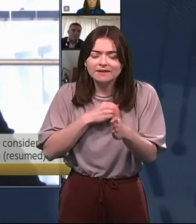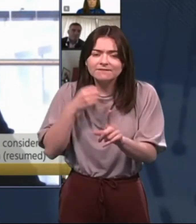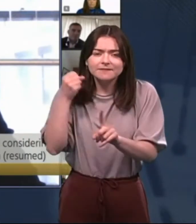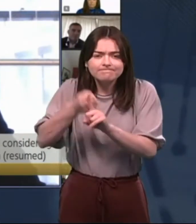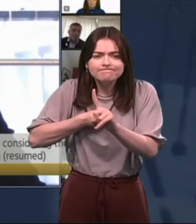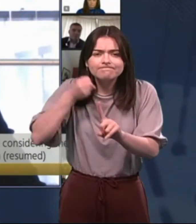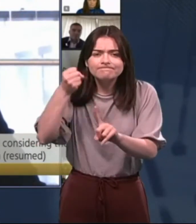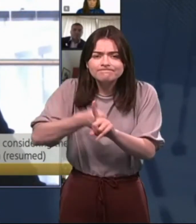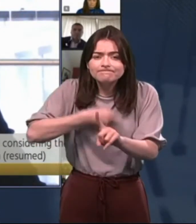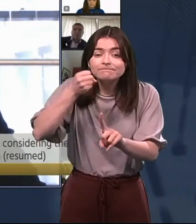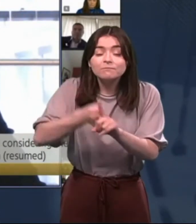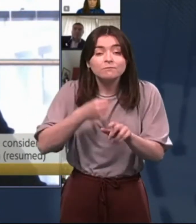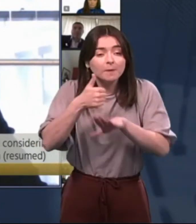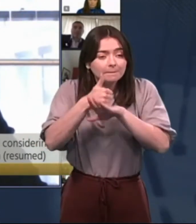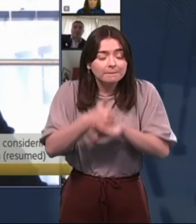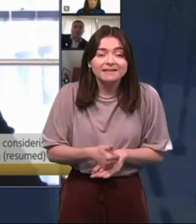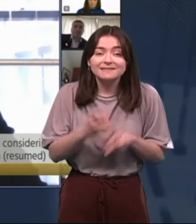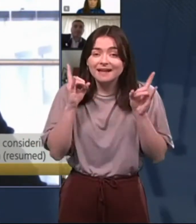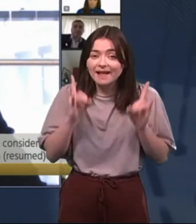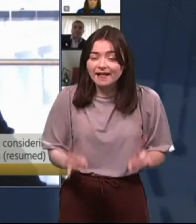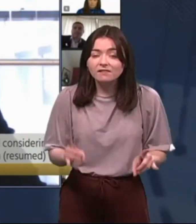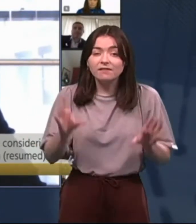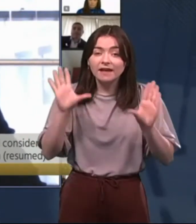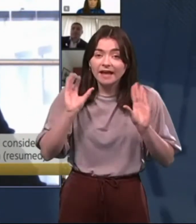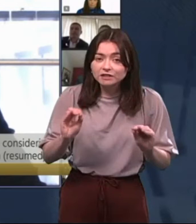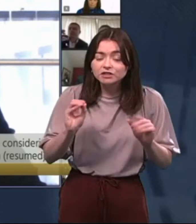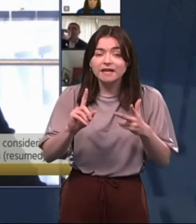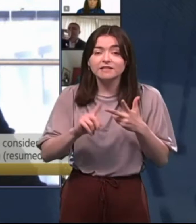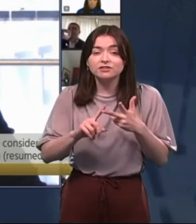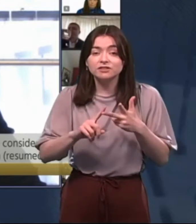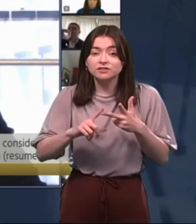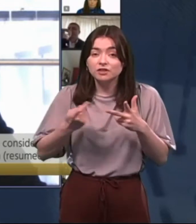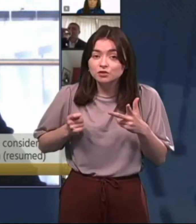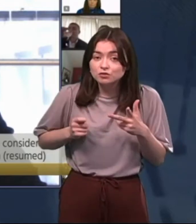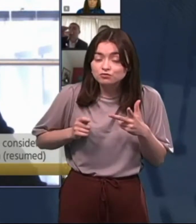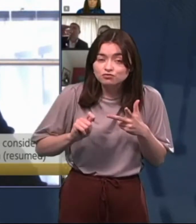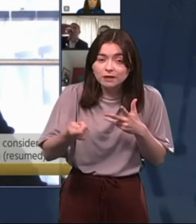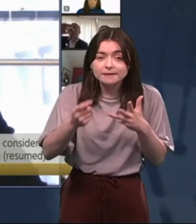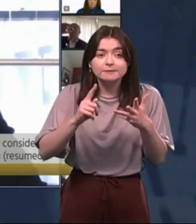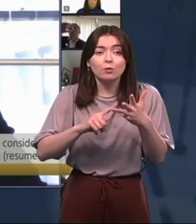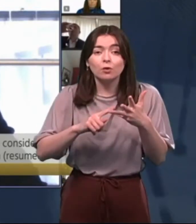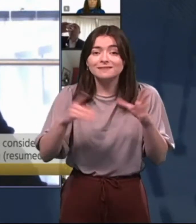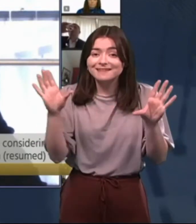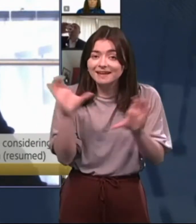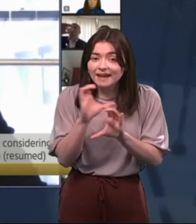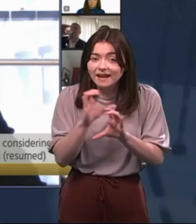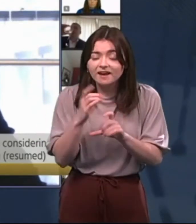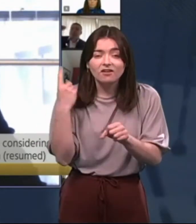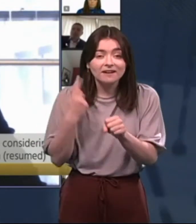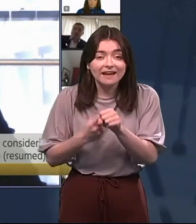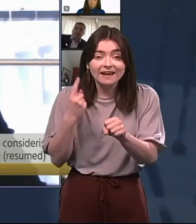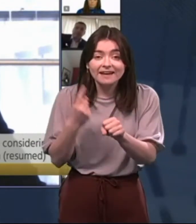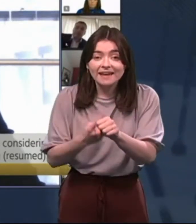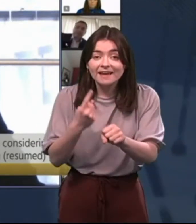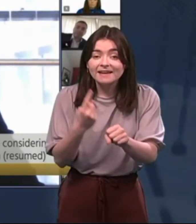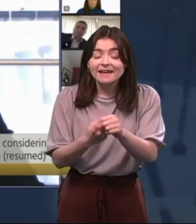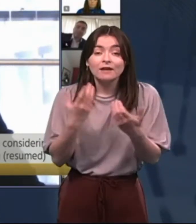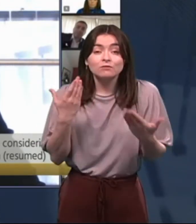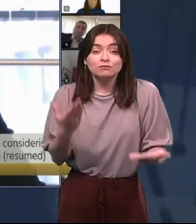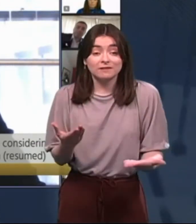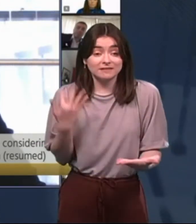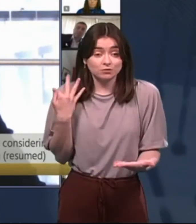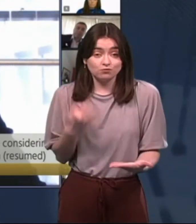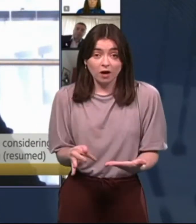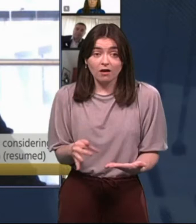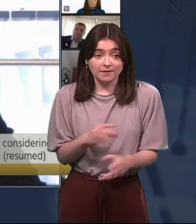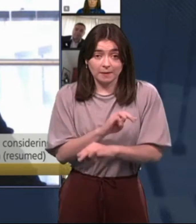basic health, education, transport and care services again and again. As well as being simply wrong that